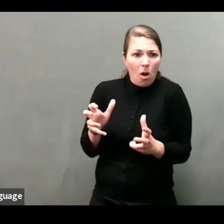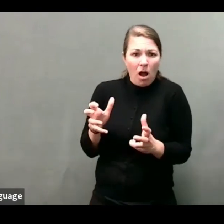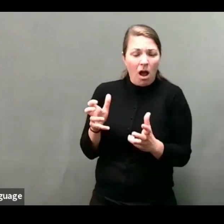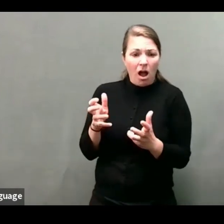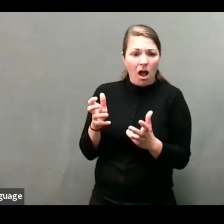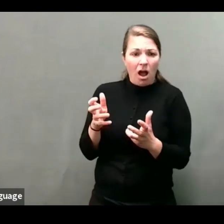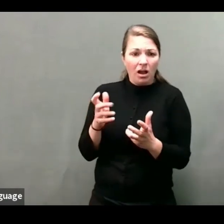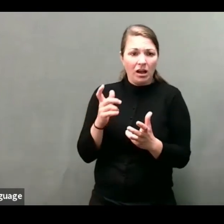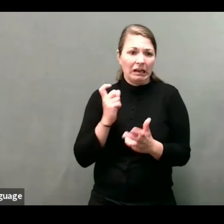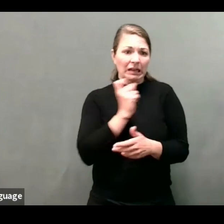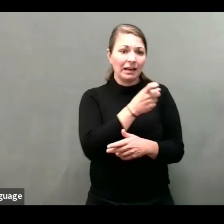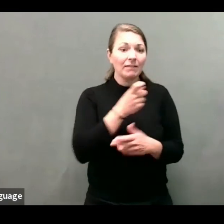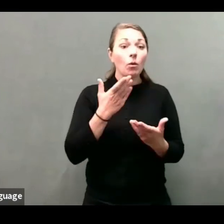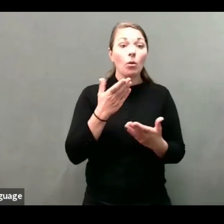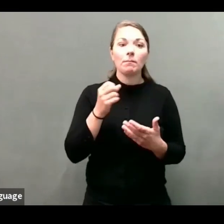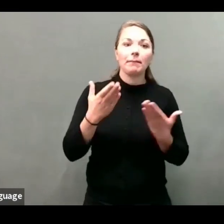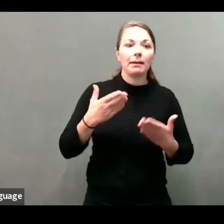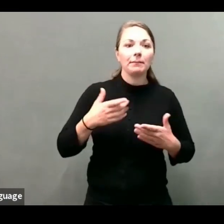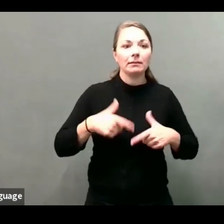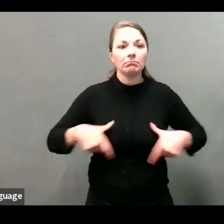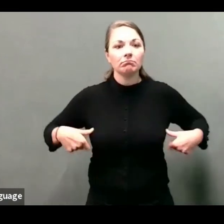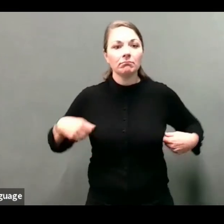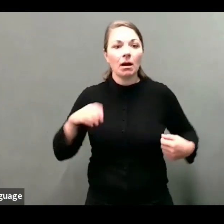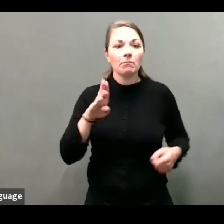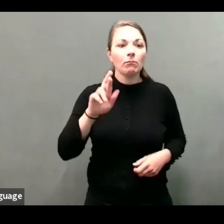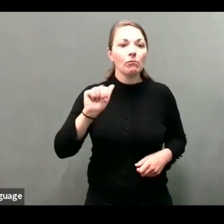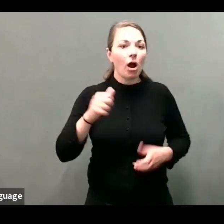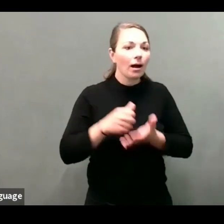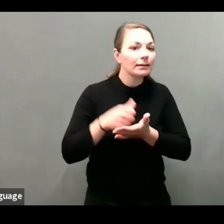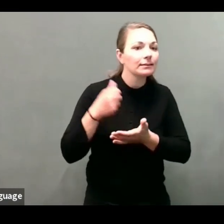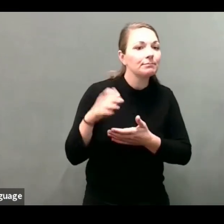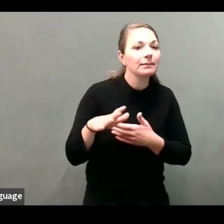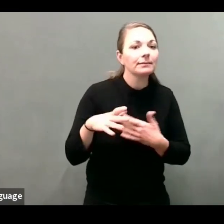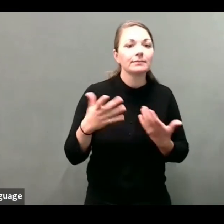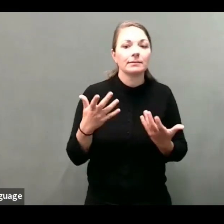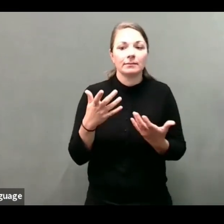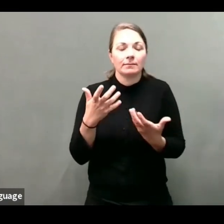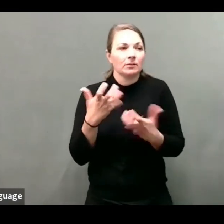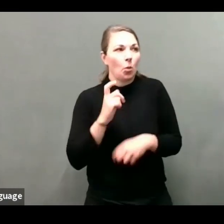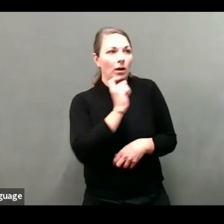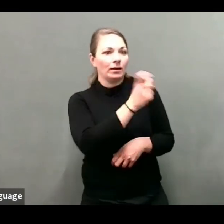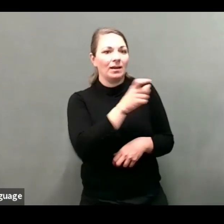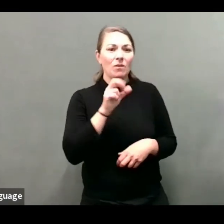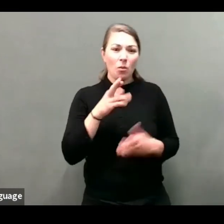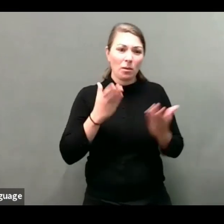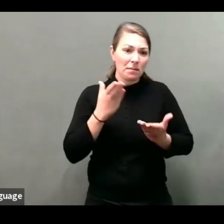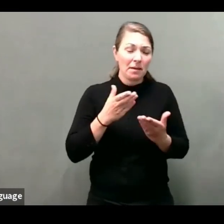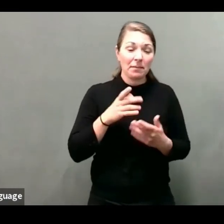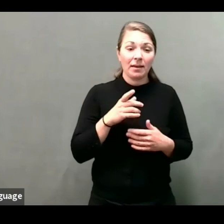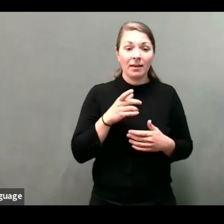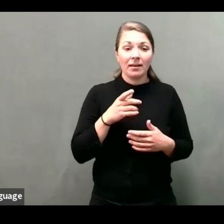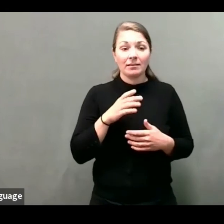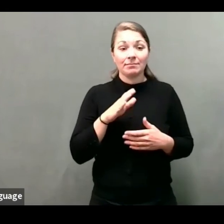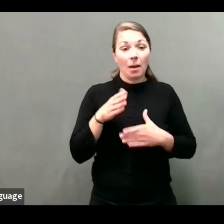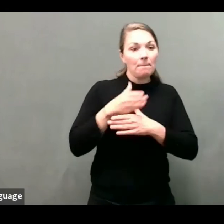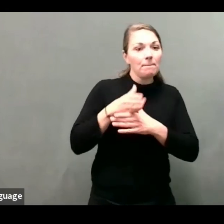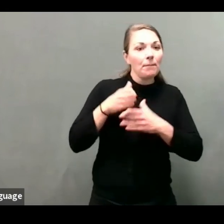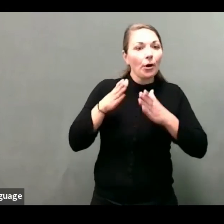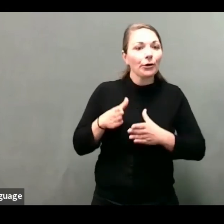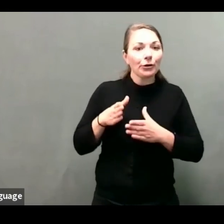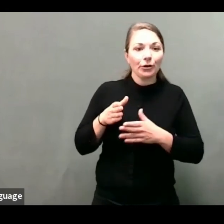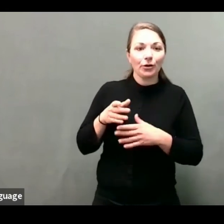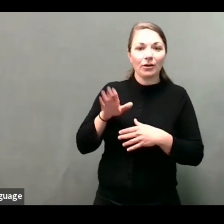expensive bra. Maybe it's their partner's sweater that they borrowed. A whole host of reasons that people may not be willing to give up